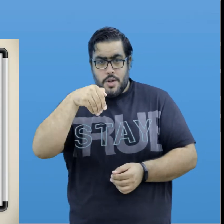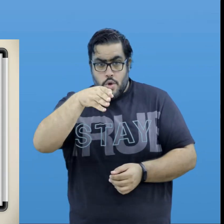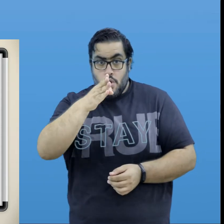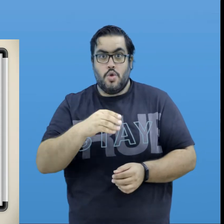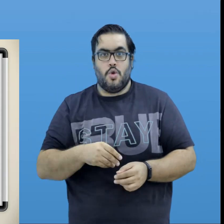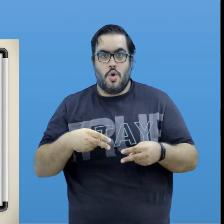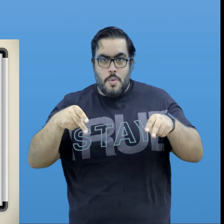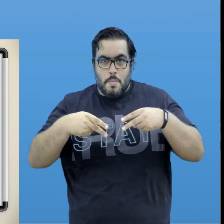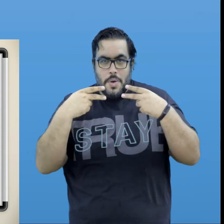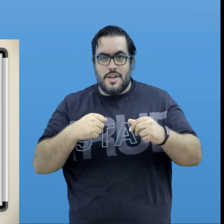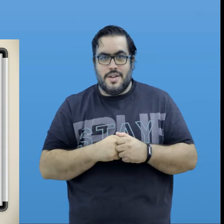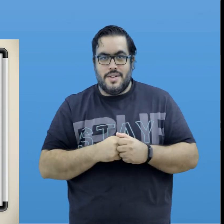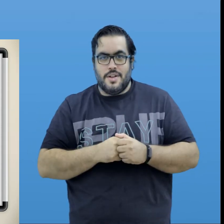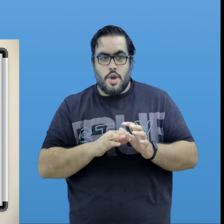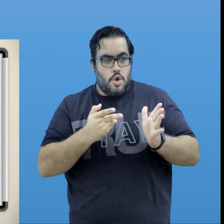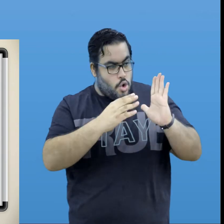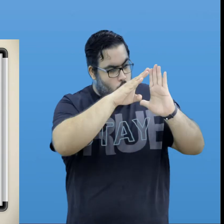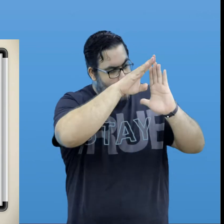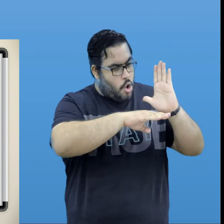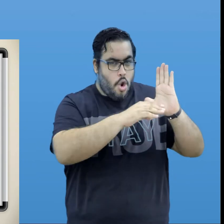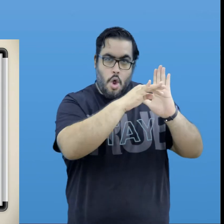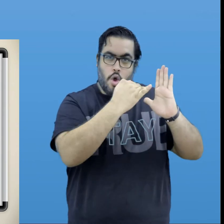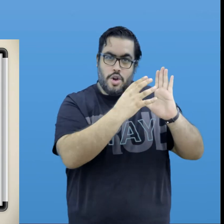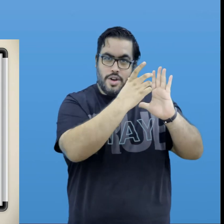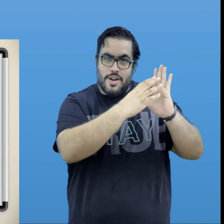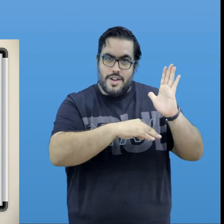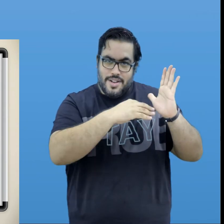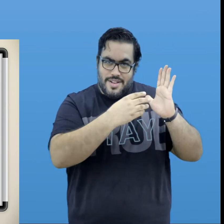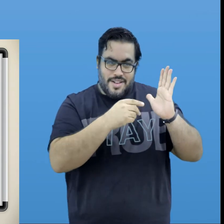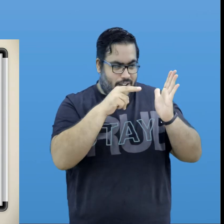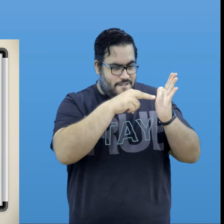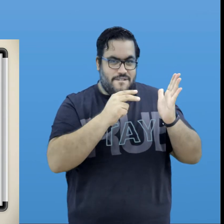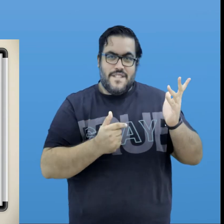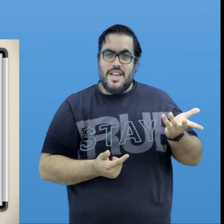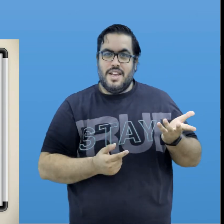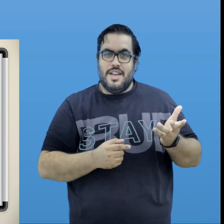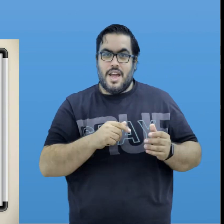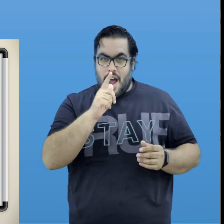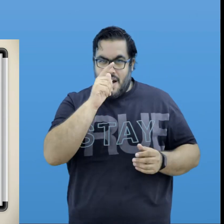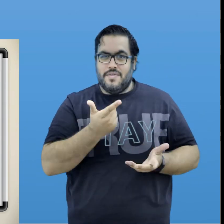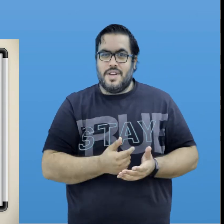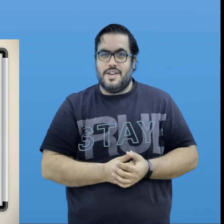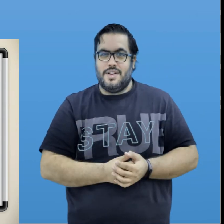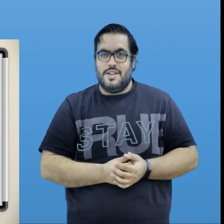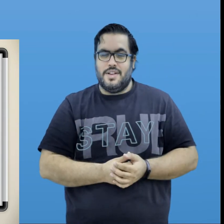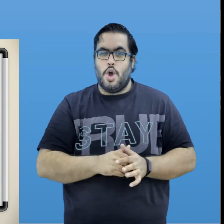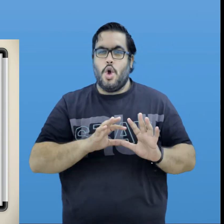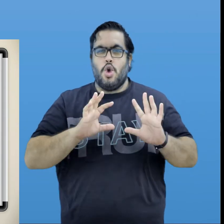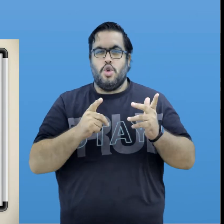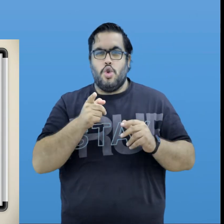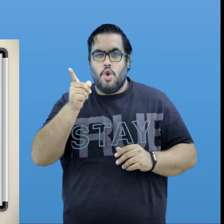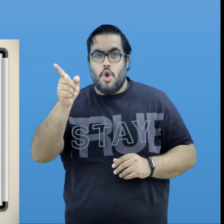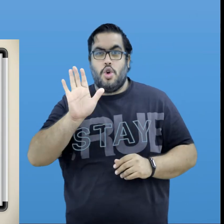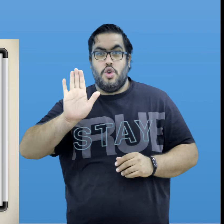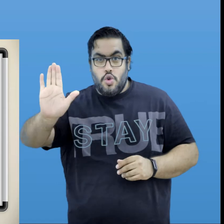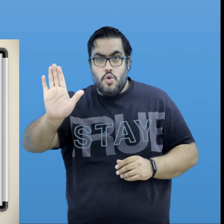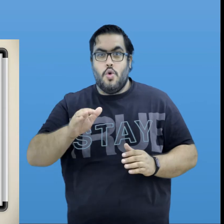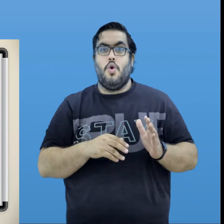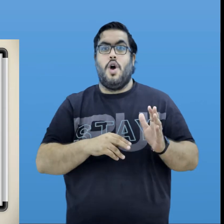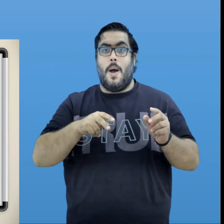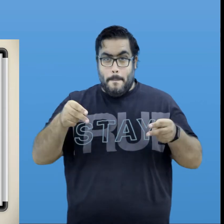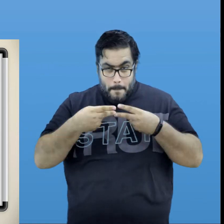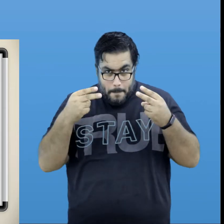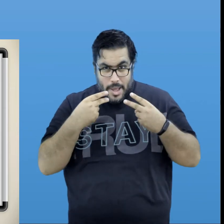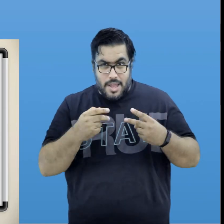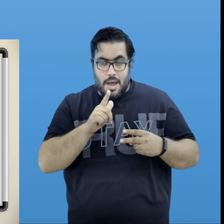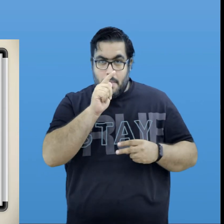an adjective. Strengthens changed to stronger. This is another form of paraphrasing, which